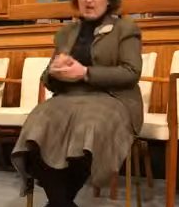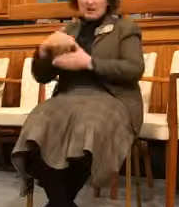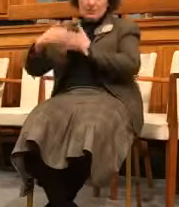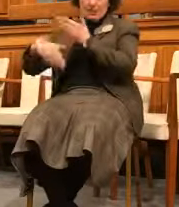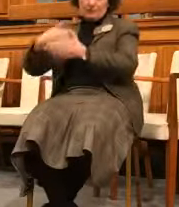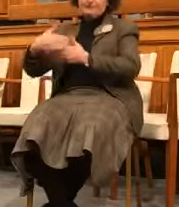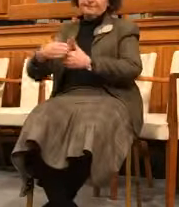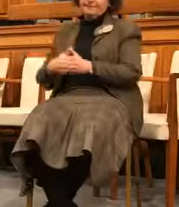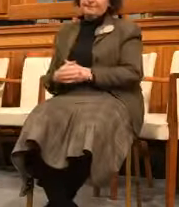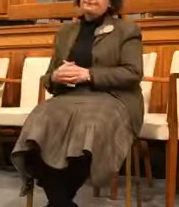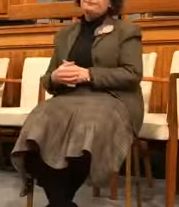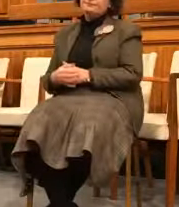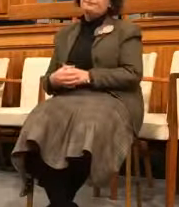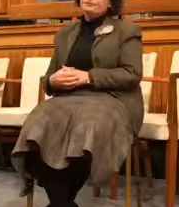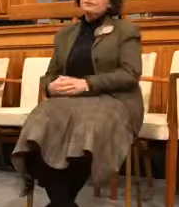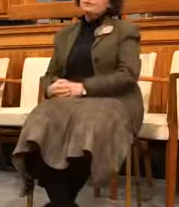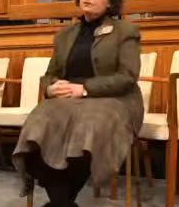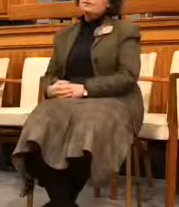means.